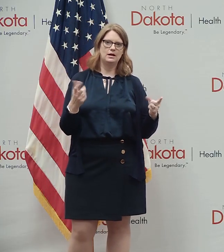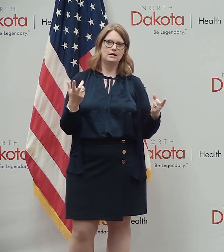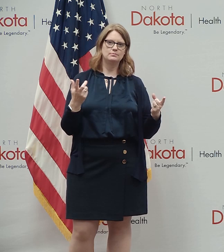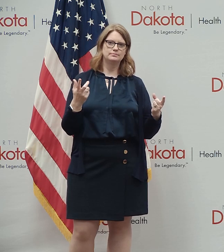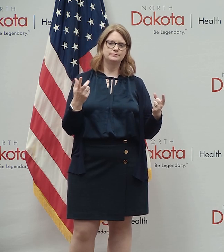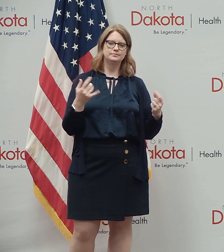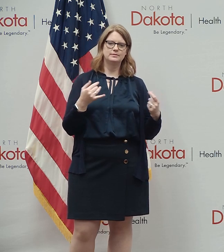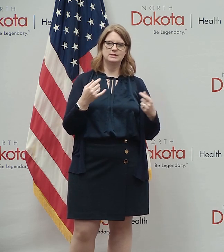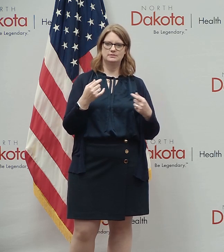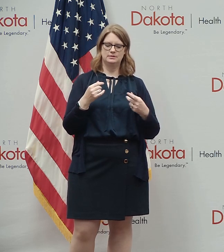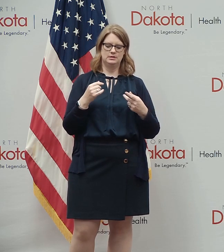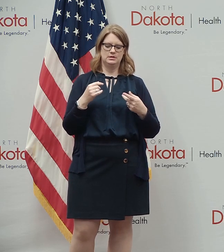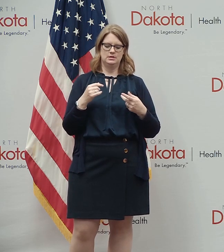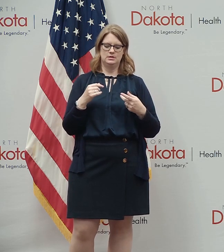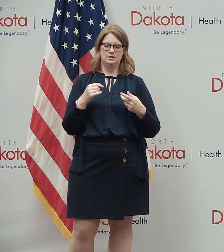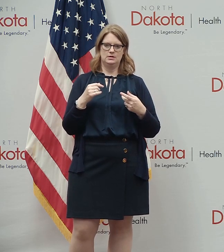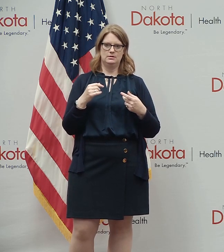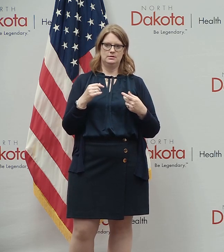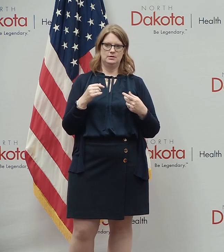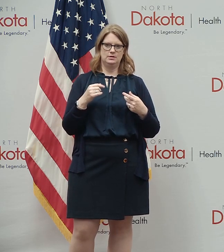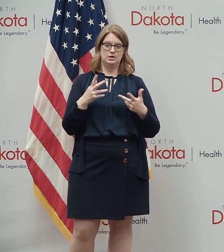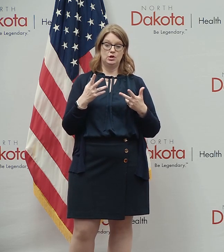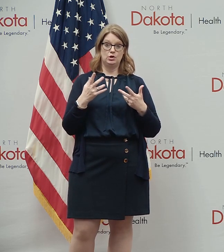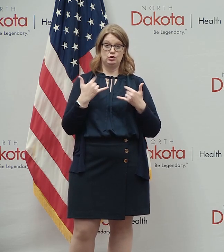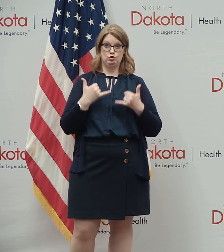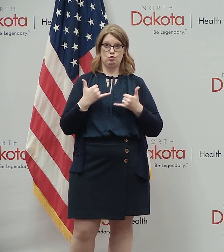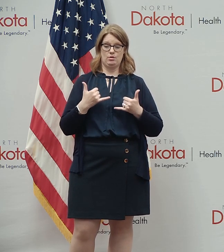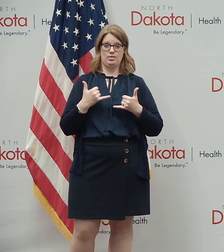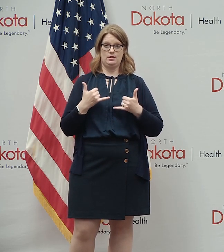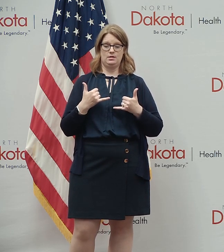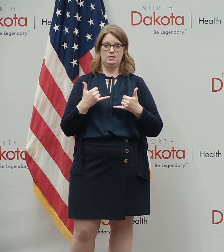in 2 steps. Currently,